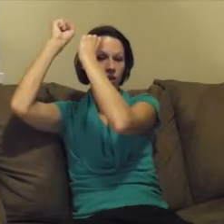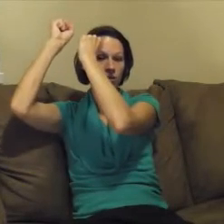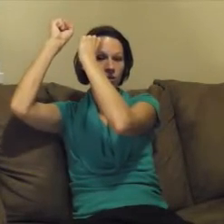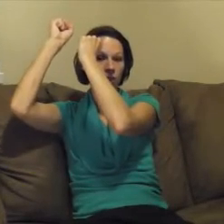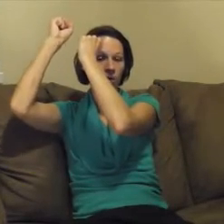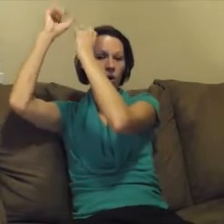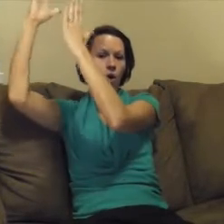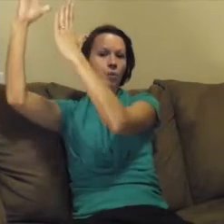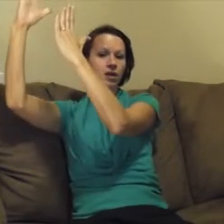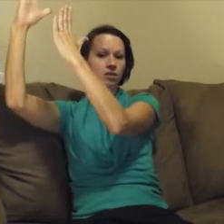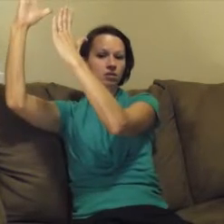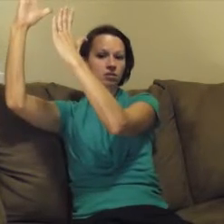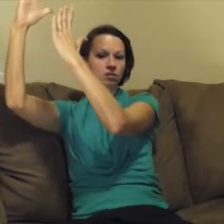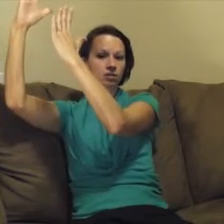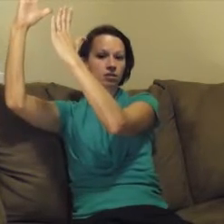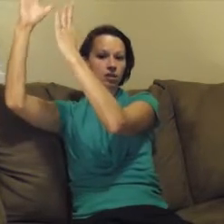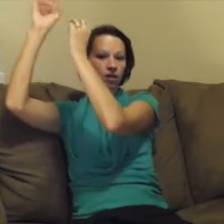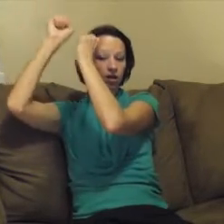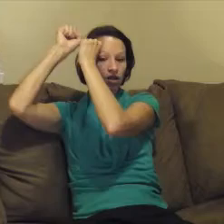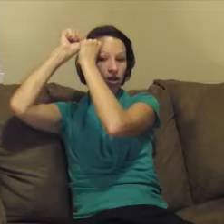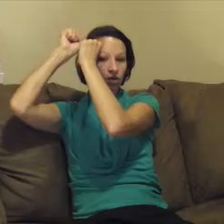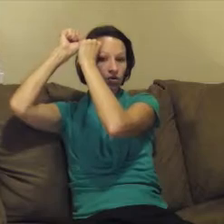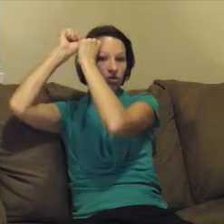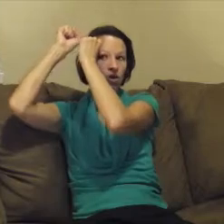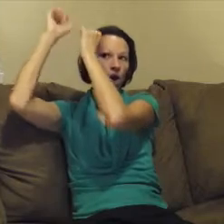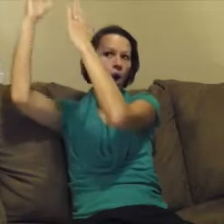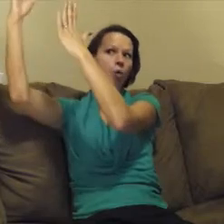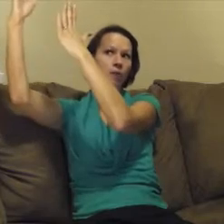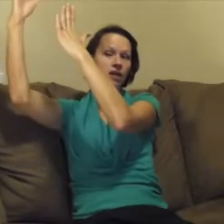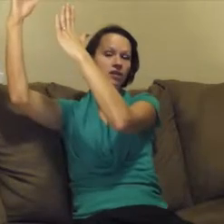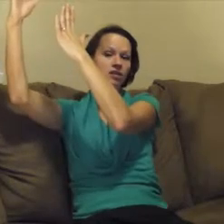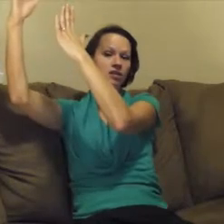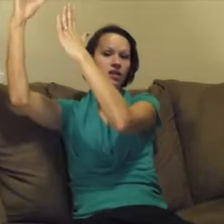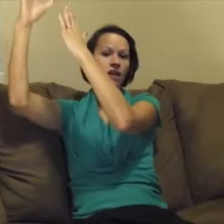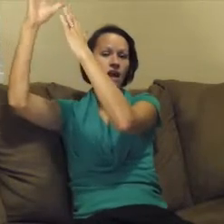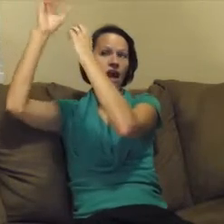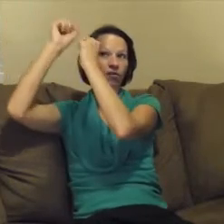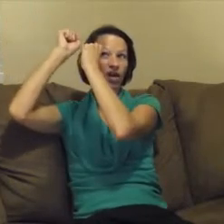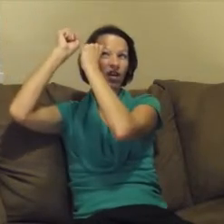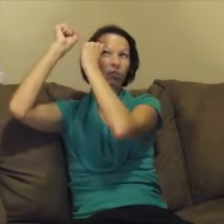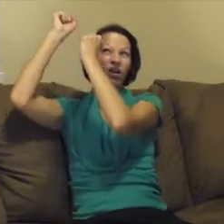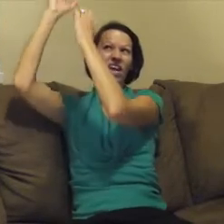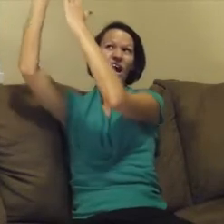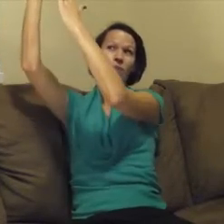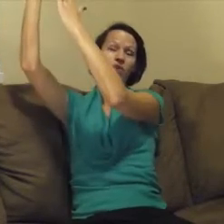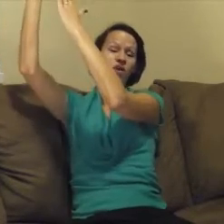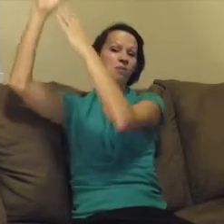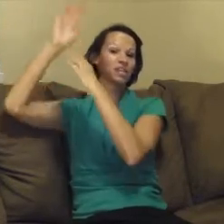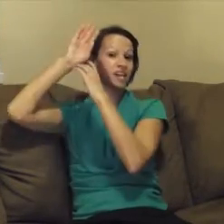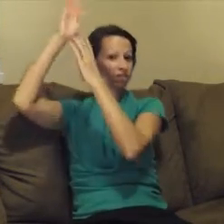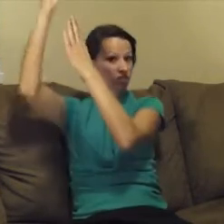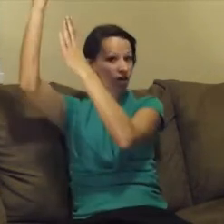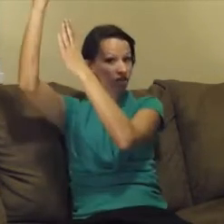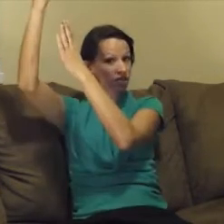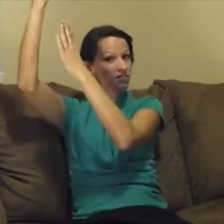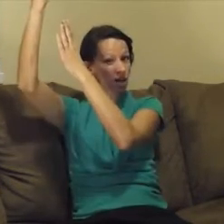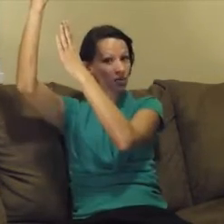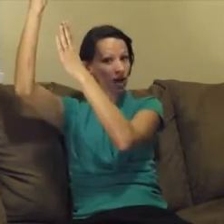closed, and then we go open, closed, open. And we kind of point up with them, because Heavenly Father lives up in